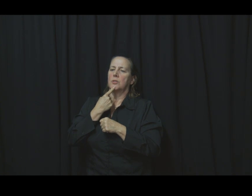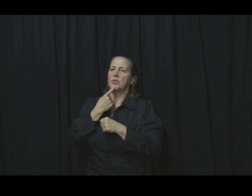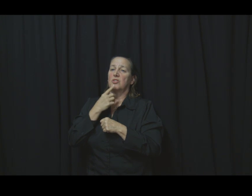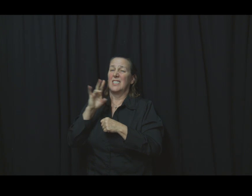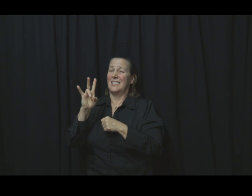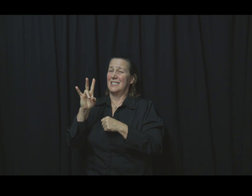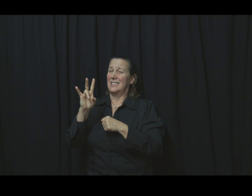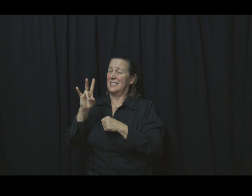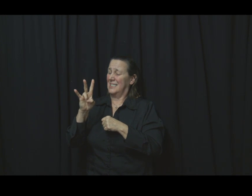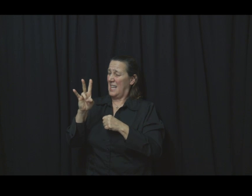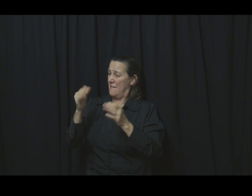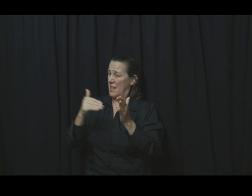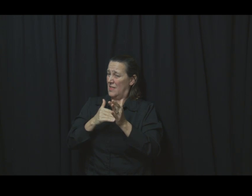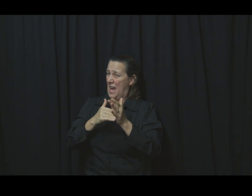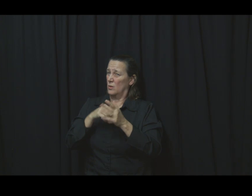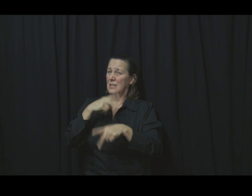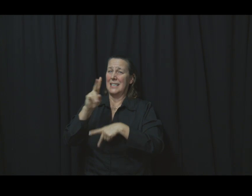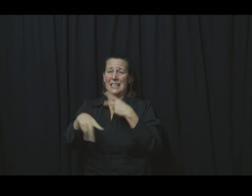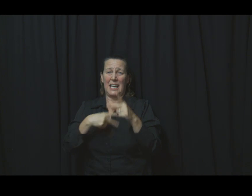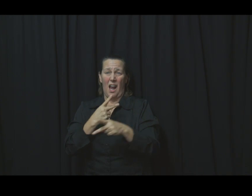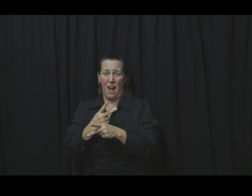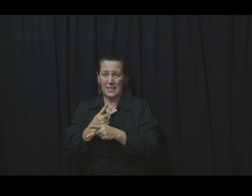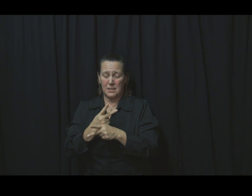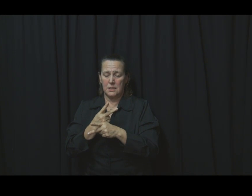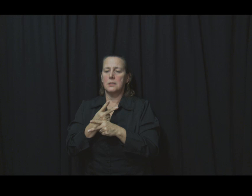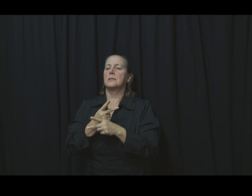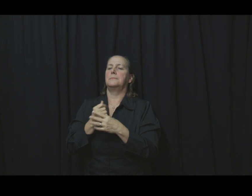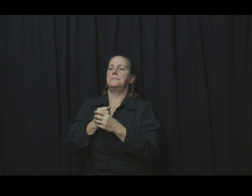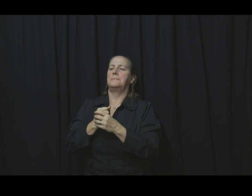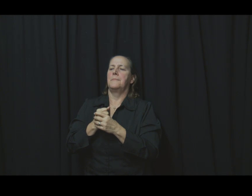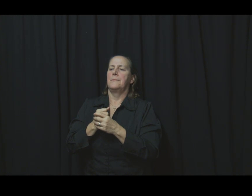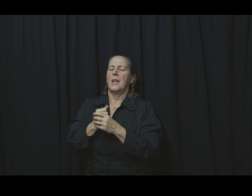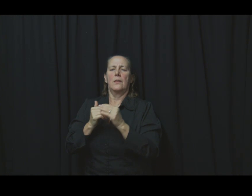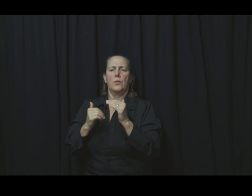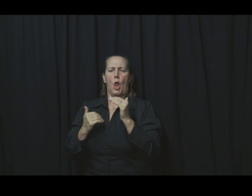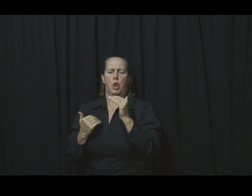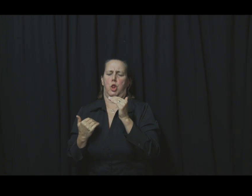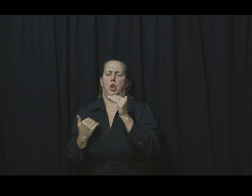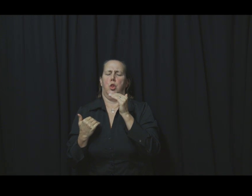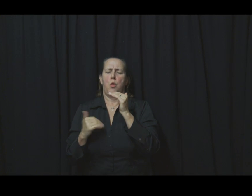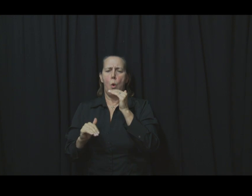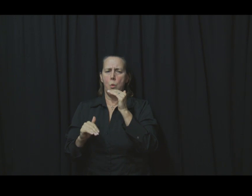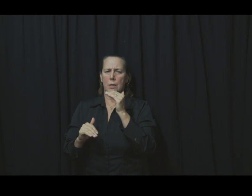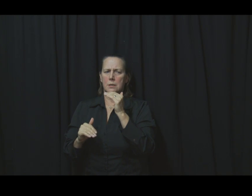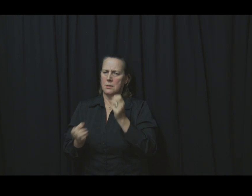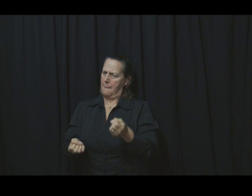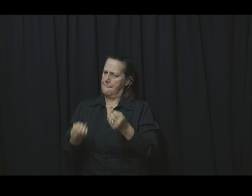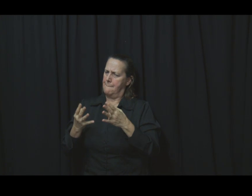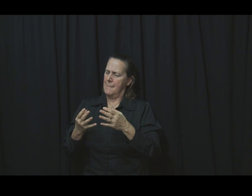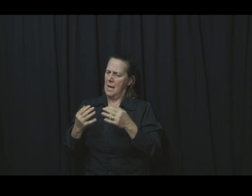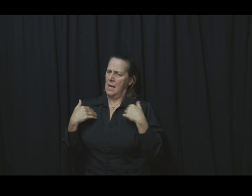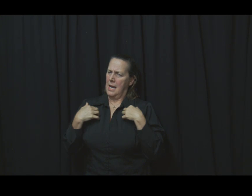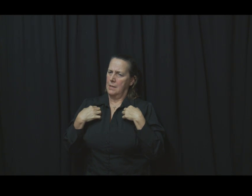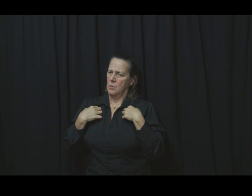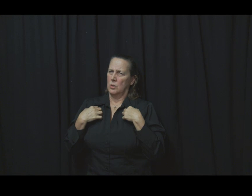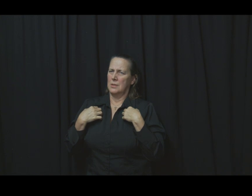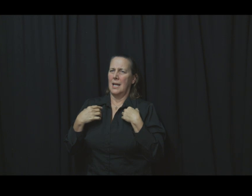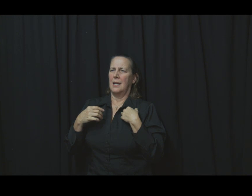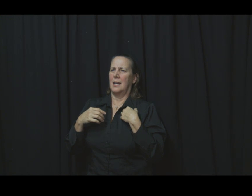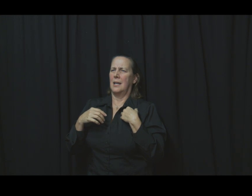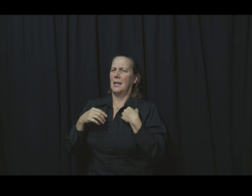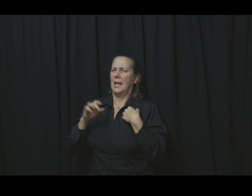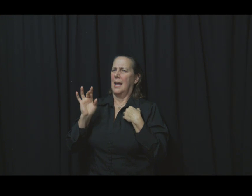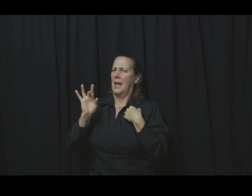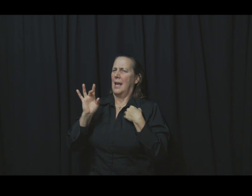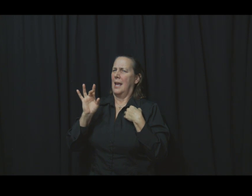kinds. Today, the very, very lowest estimate is that there are about 8.7 million